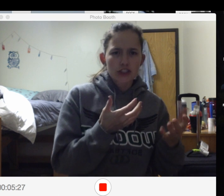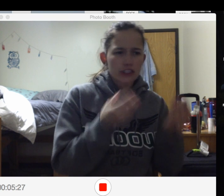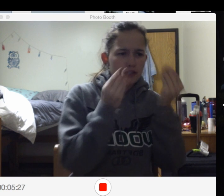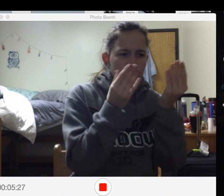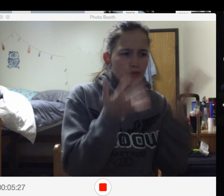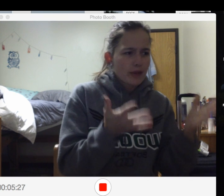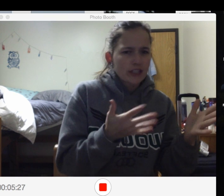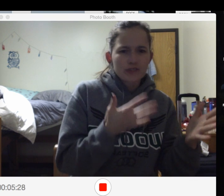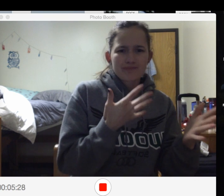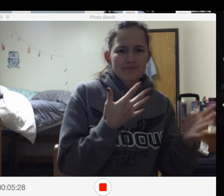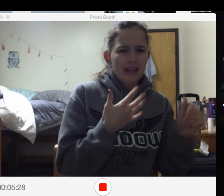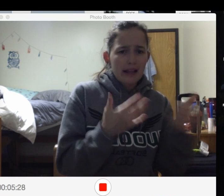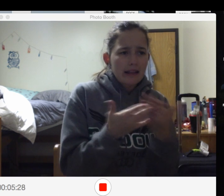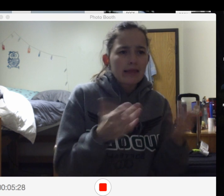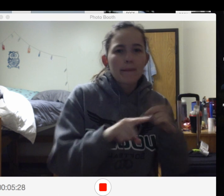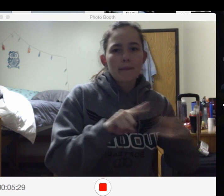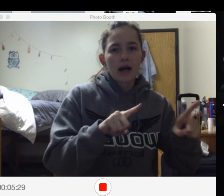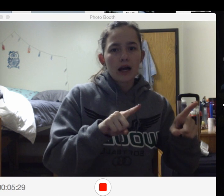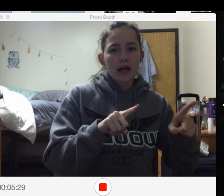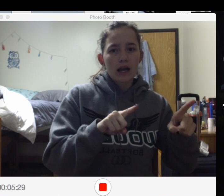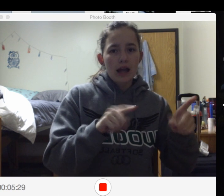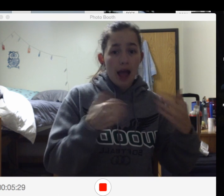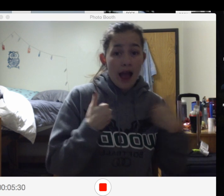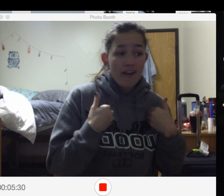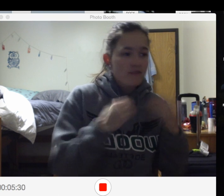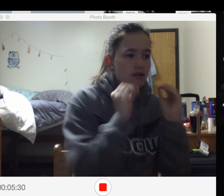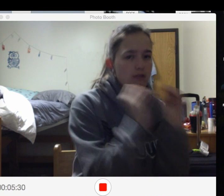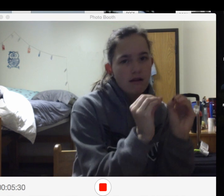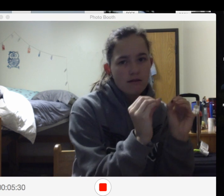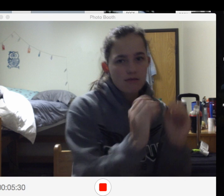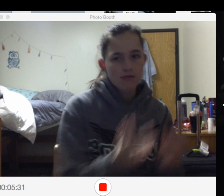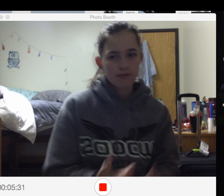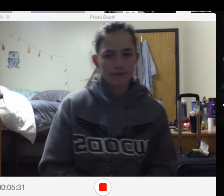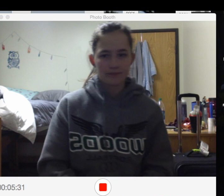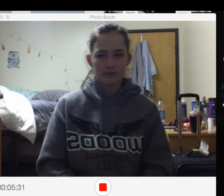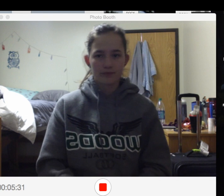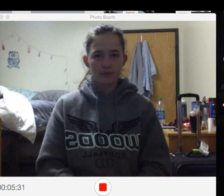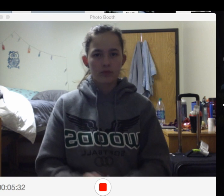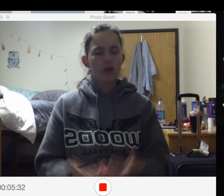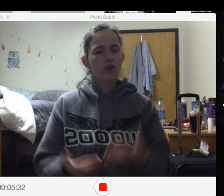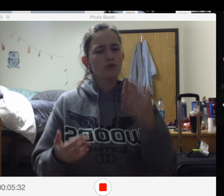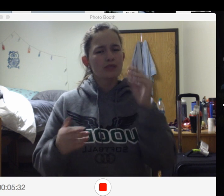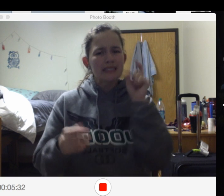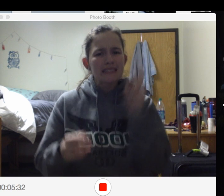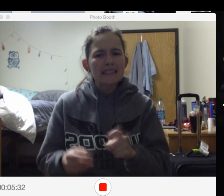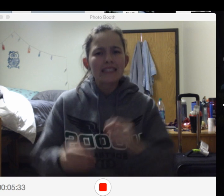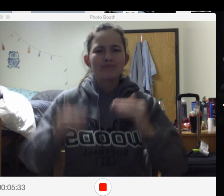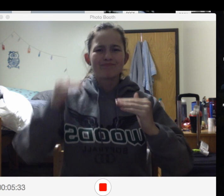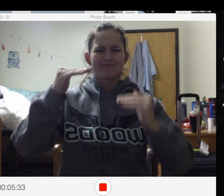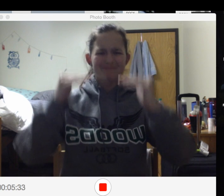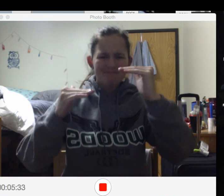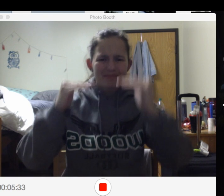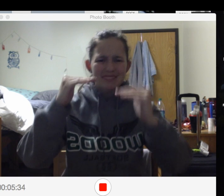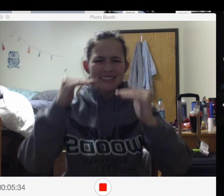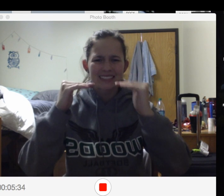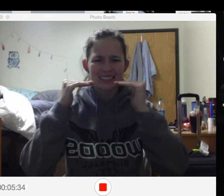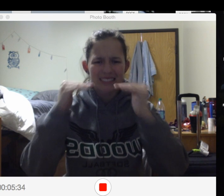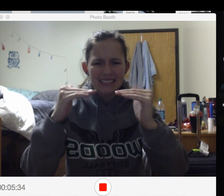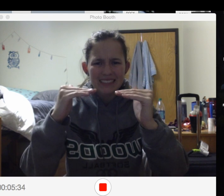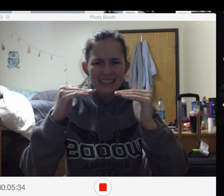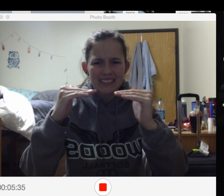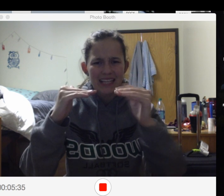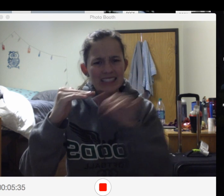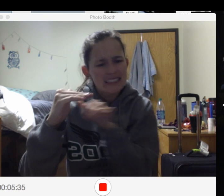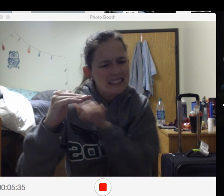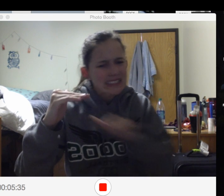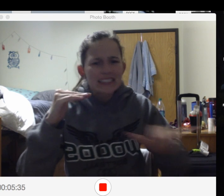So the best editing gives us a bit of both. It gives us a little bit of Justin Bieber and a little bit of Afghanistan. It gives us some information